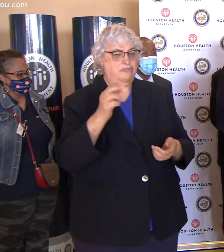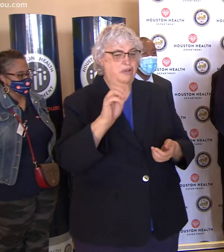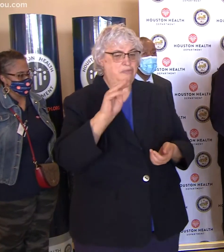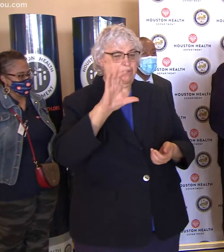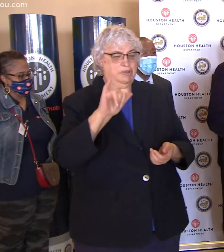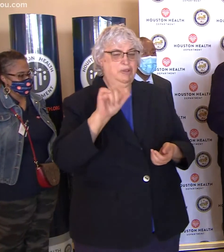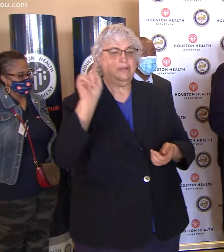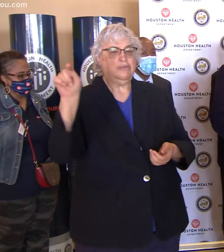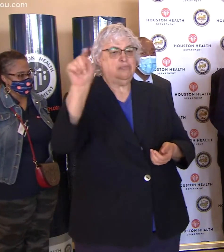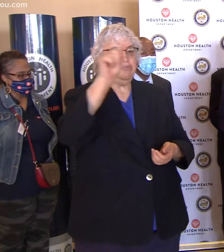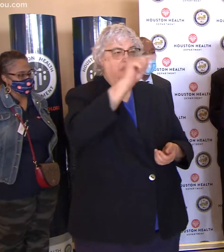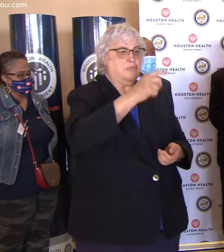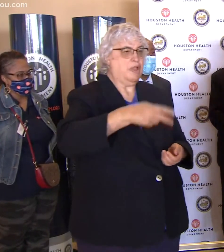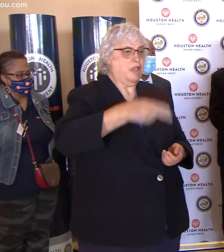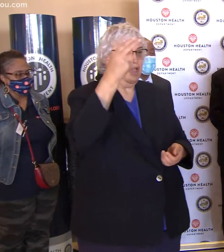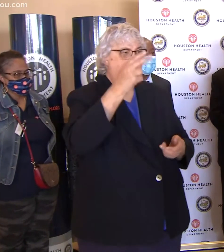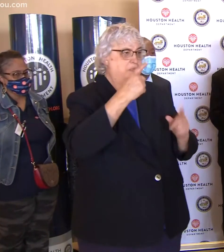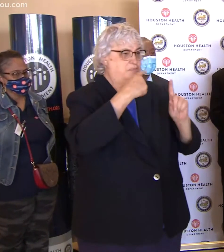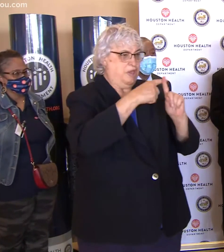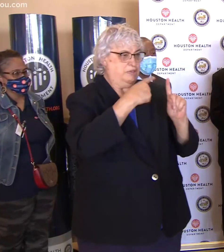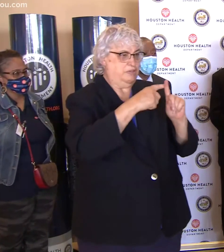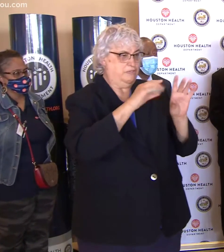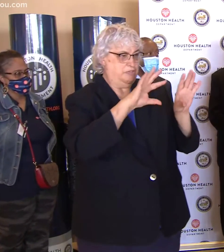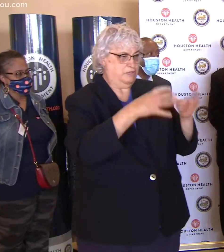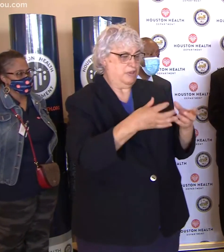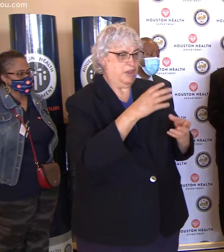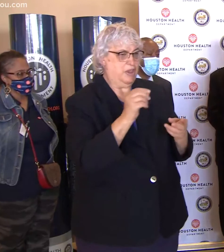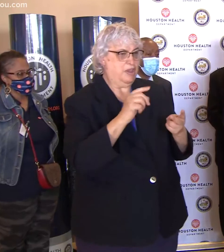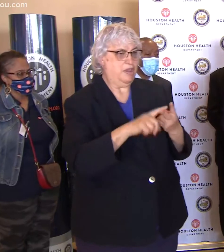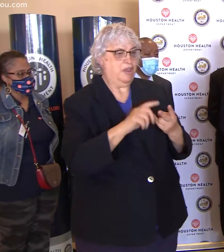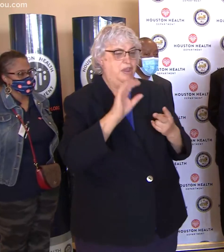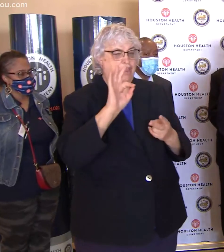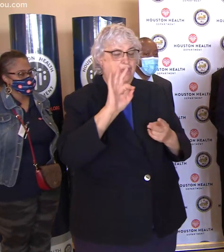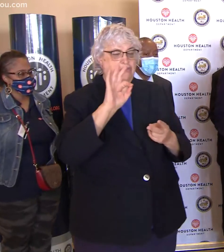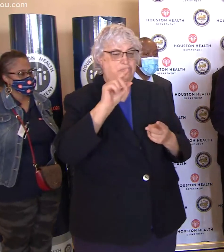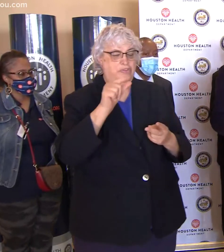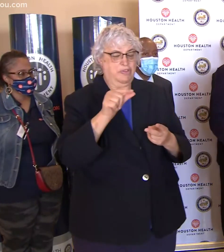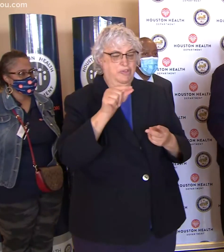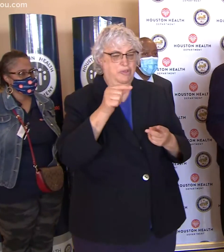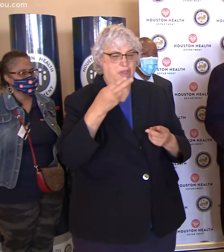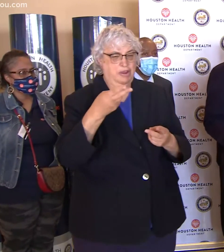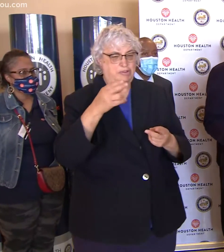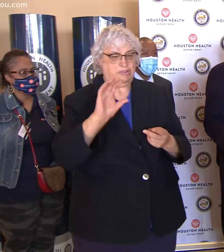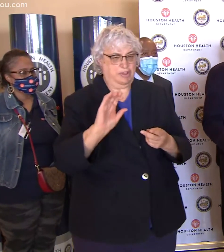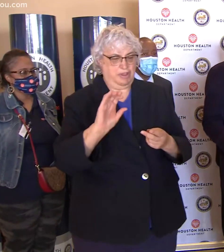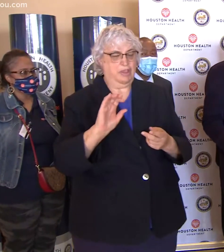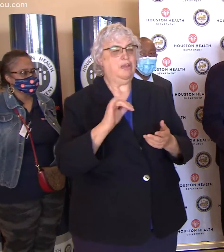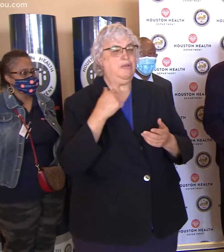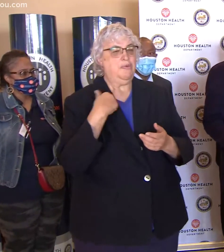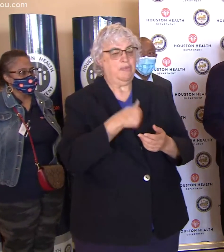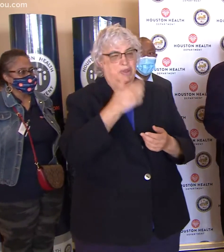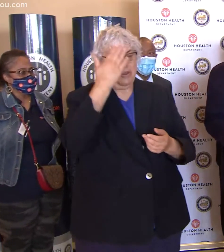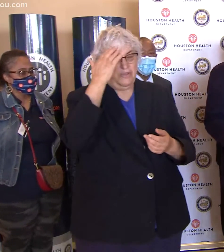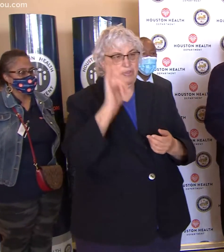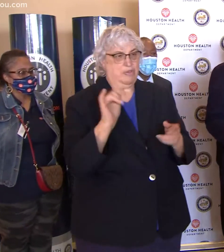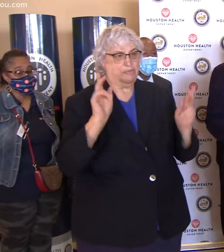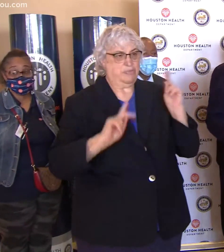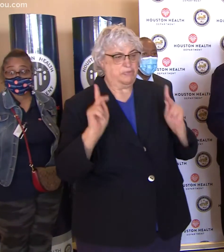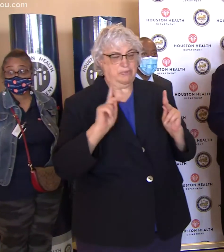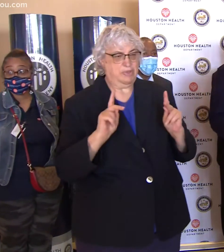in communities with the highest positivity rates, and also FQHCs, which are in communities that we know are